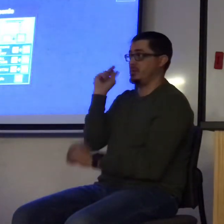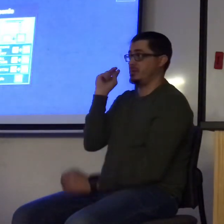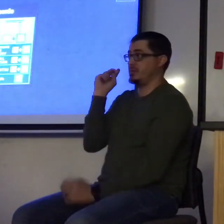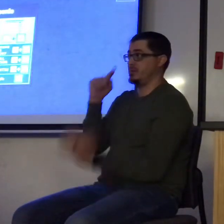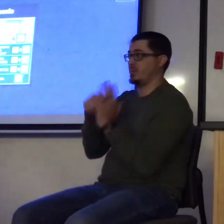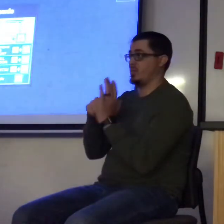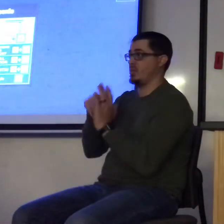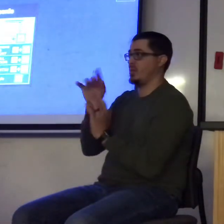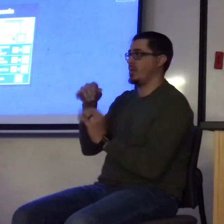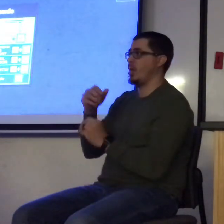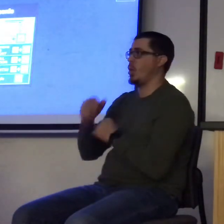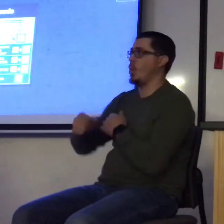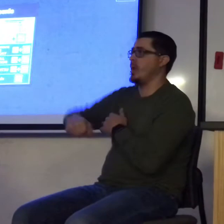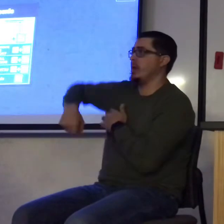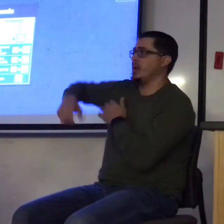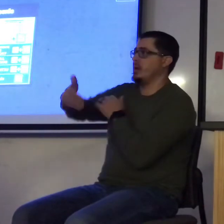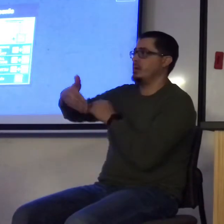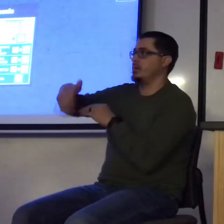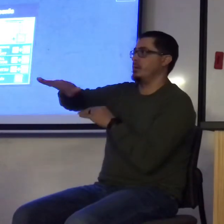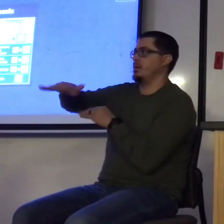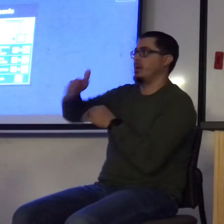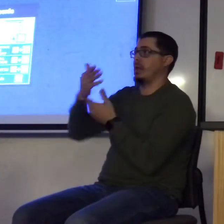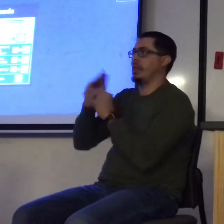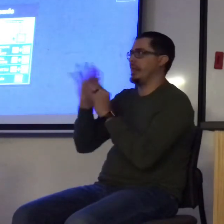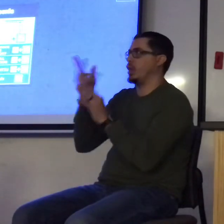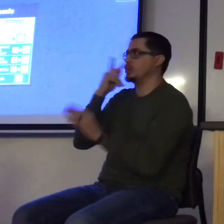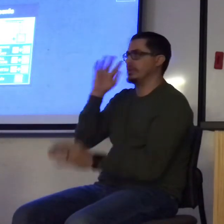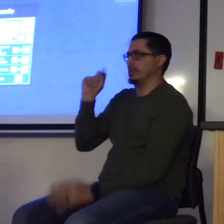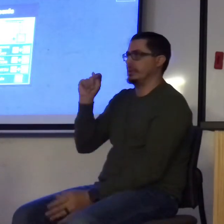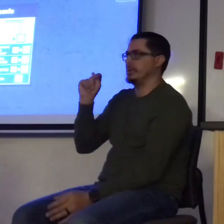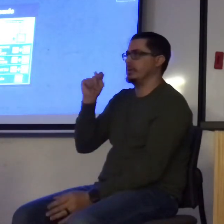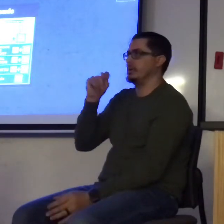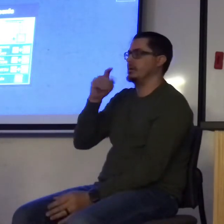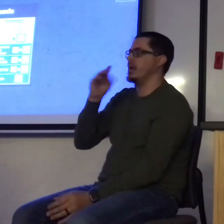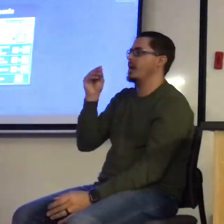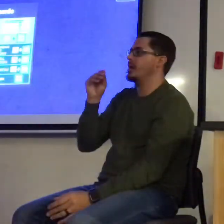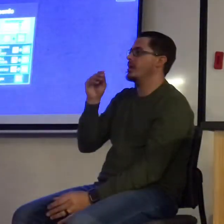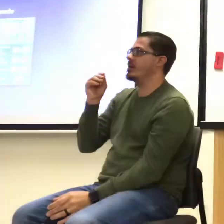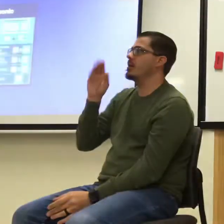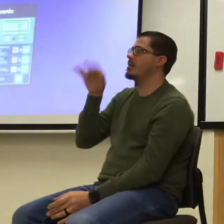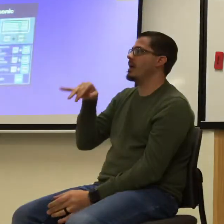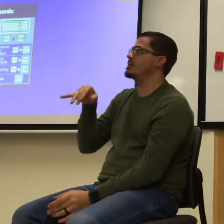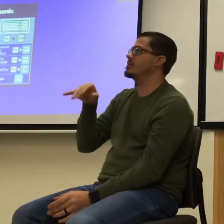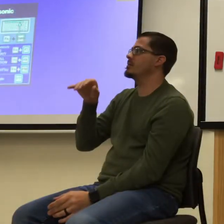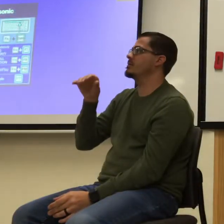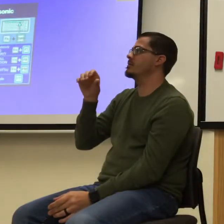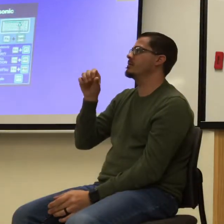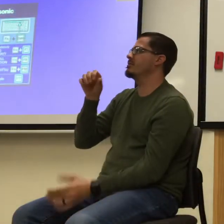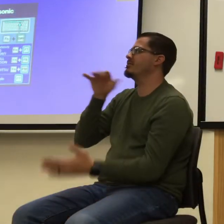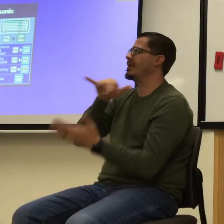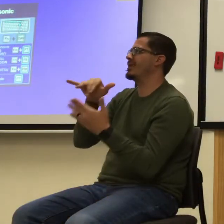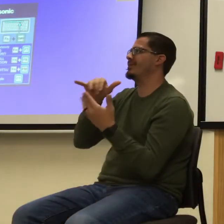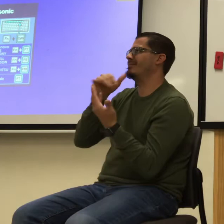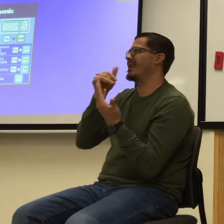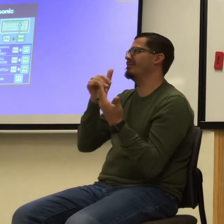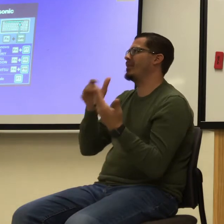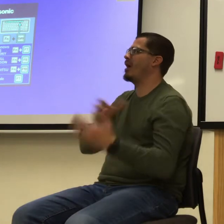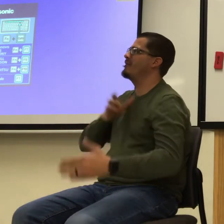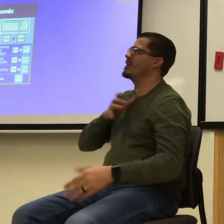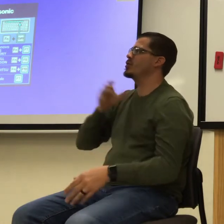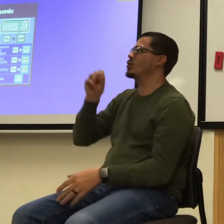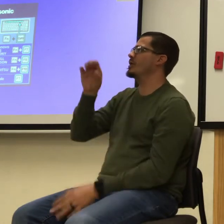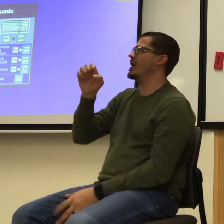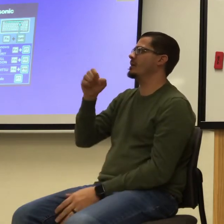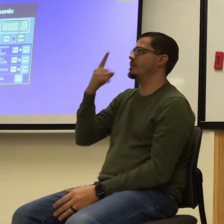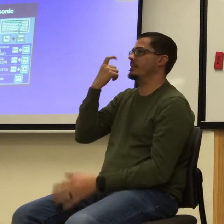showed you, the wing was very apparent. And this is a case study, but it's not, I can't call it an official case study because